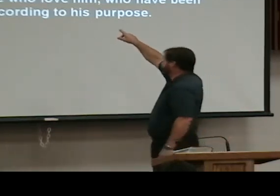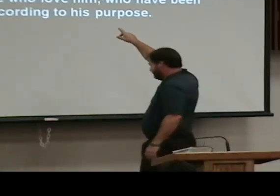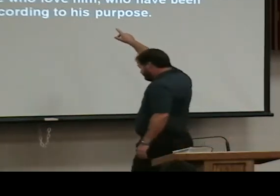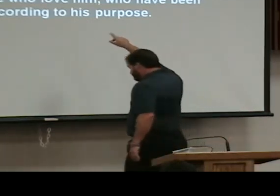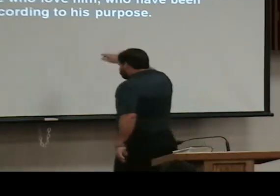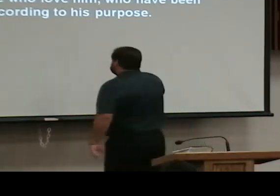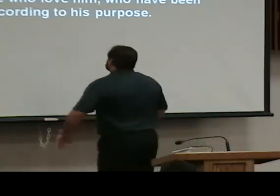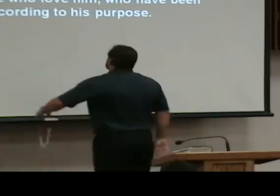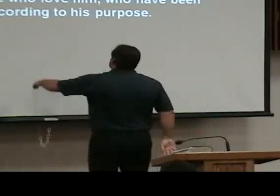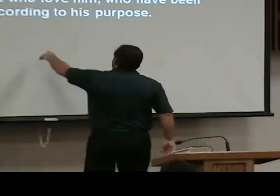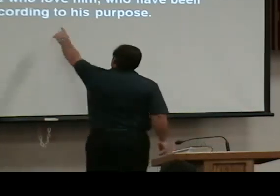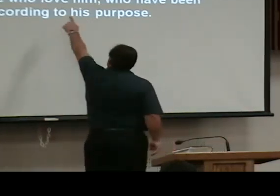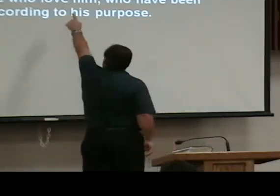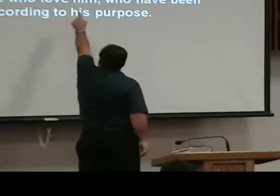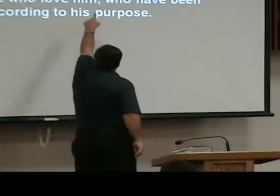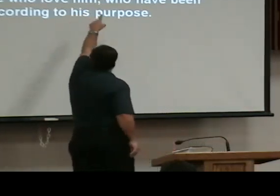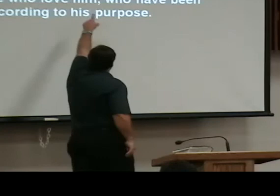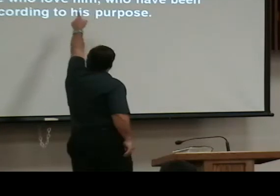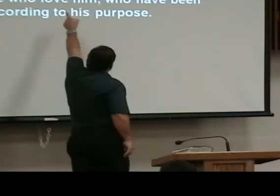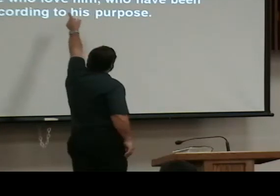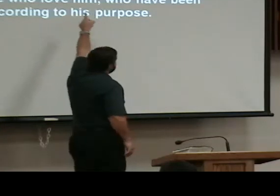What does that say there? All things.